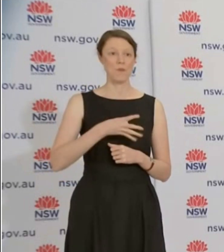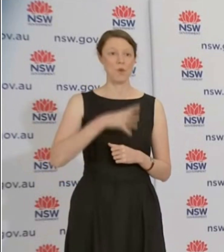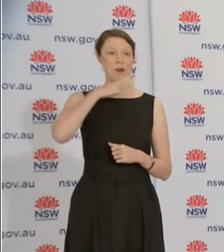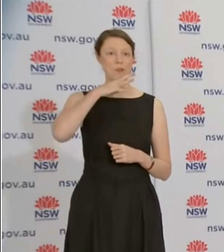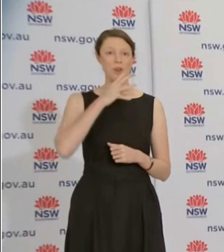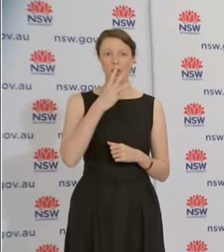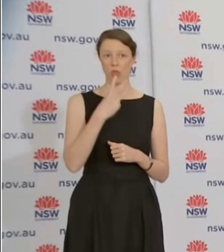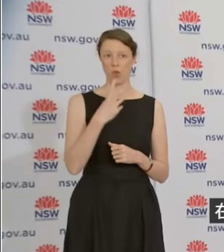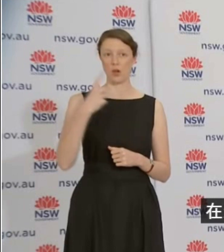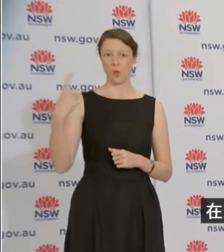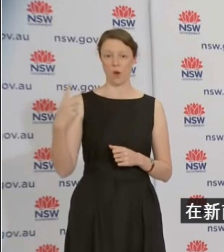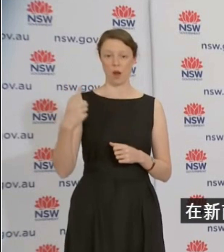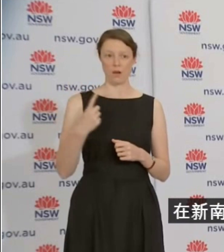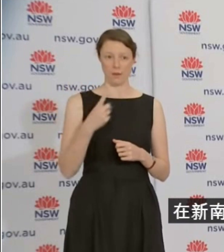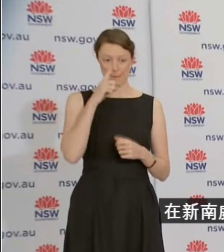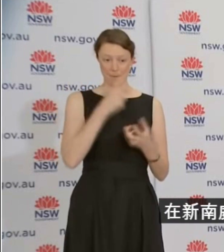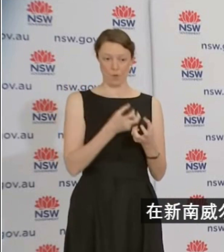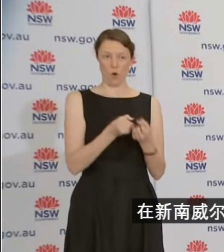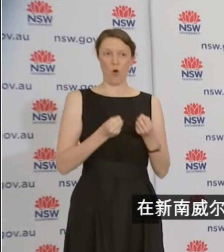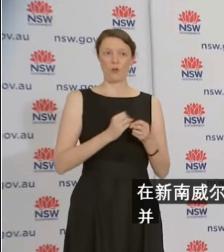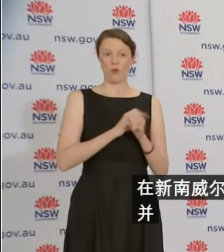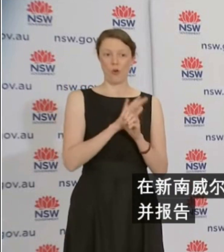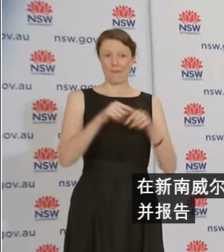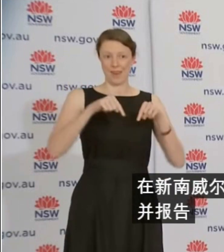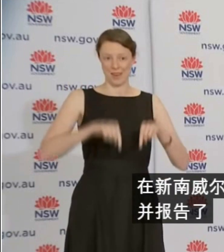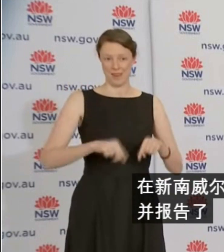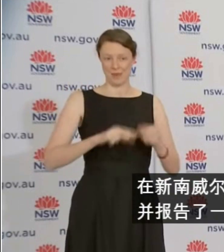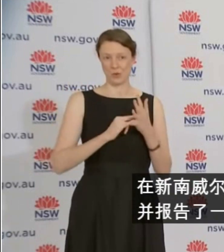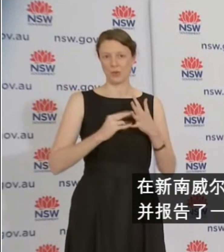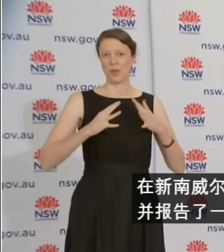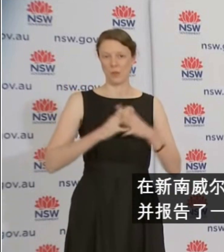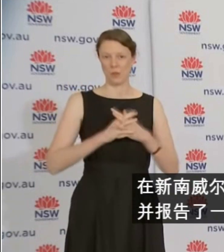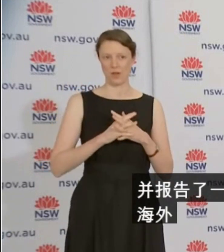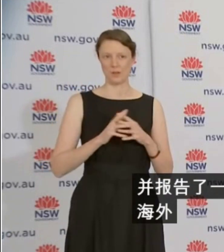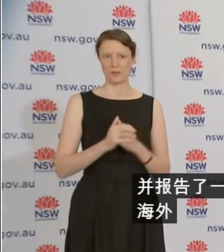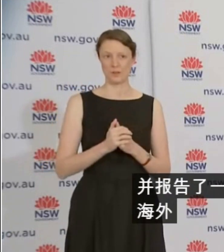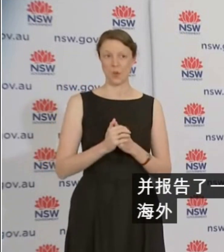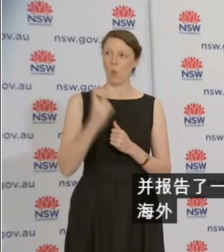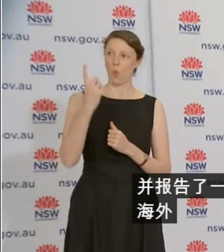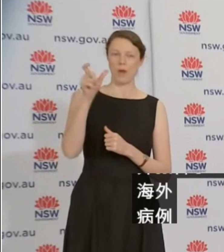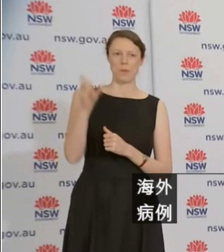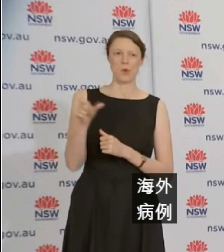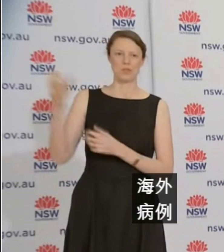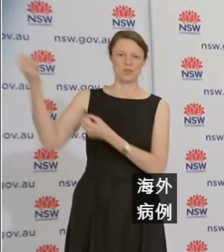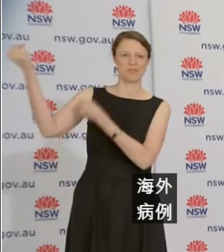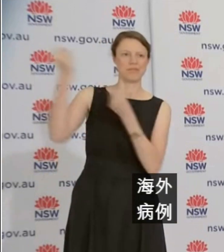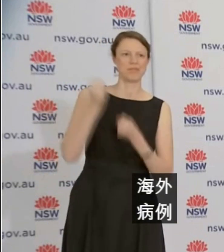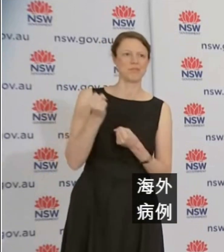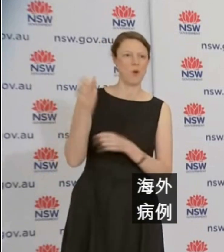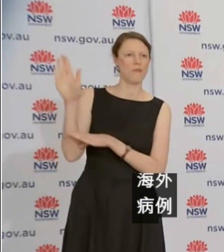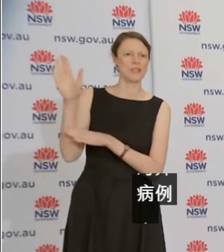1,431 locally acquired cases of COVID-19 in New South Wales, and there was one overseas case